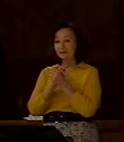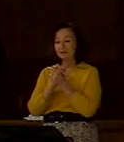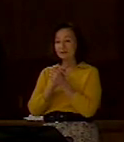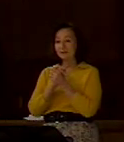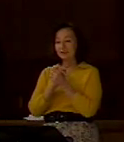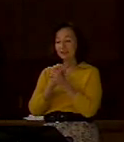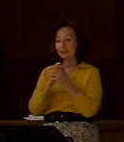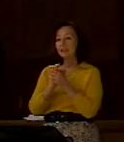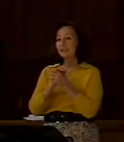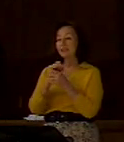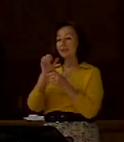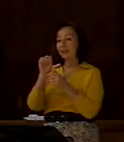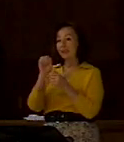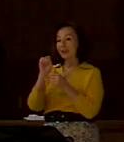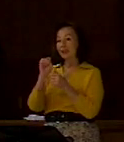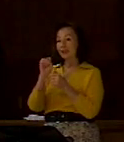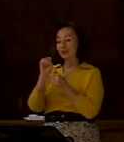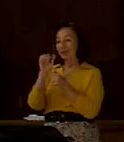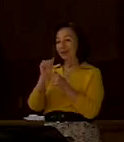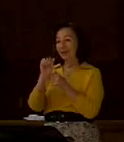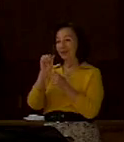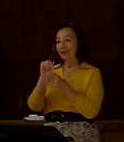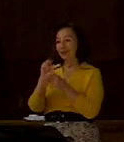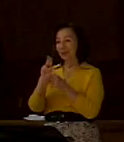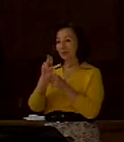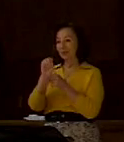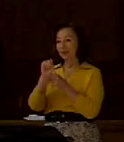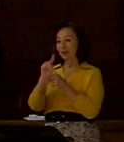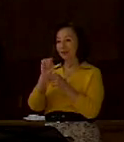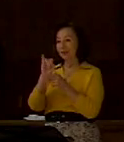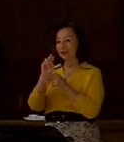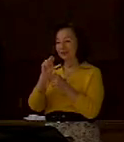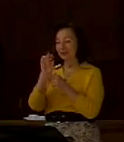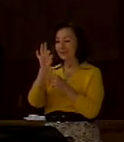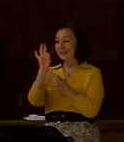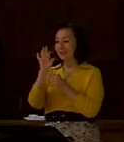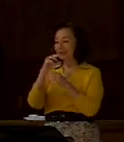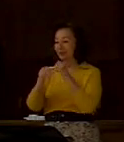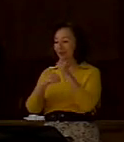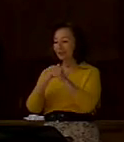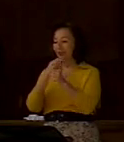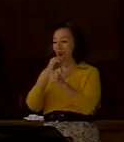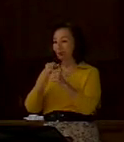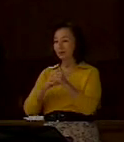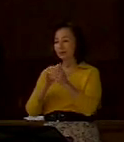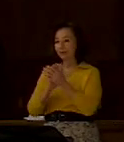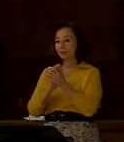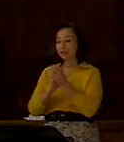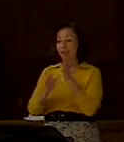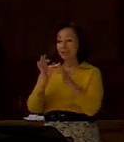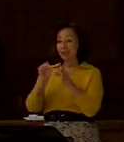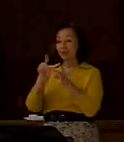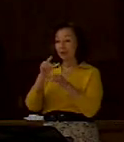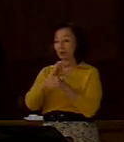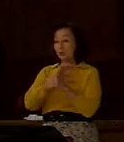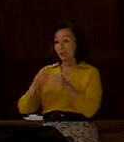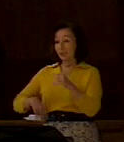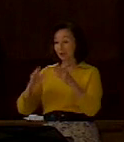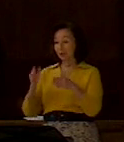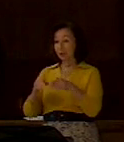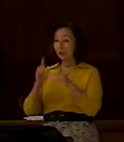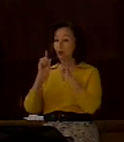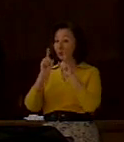And then you got Austin. Austin is nine. He says, if you're a Christian you will go